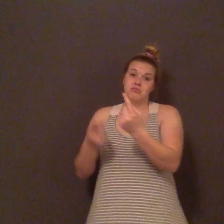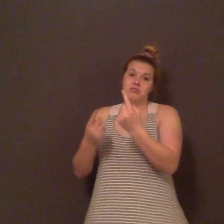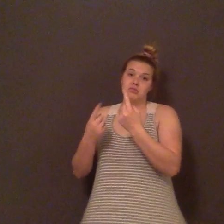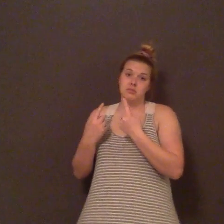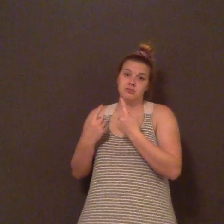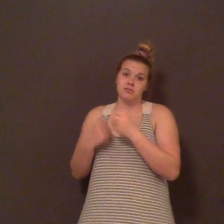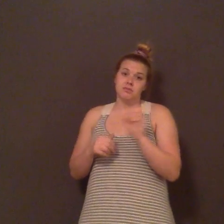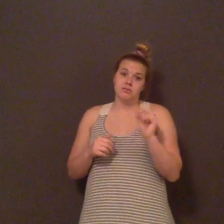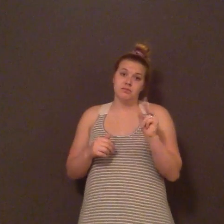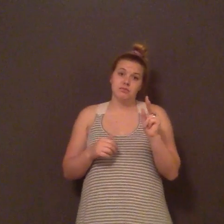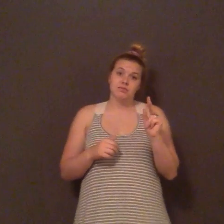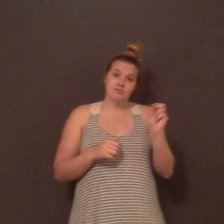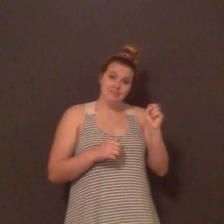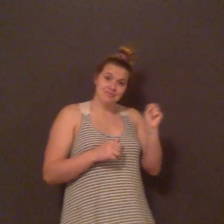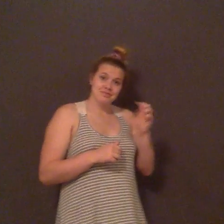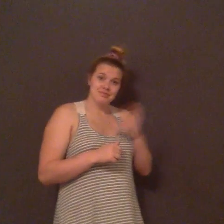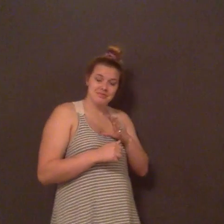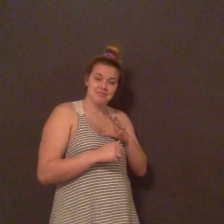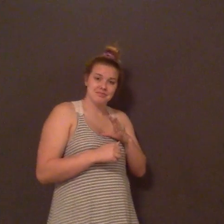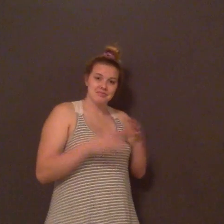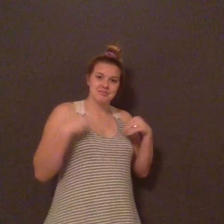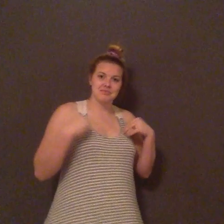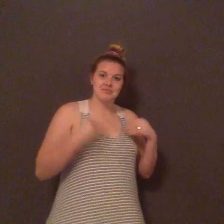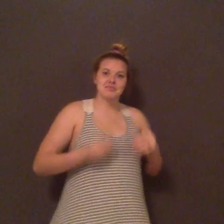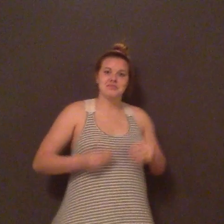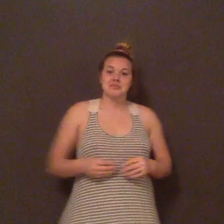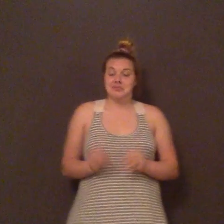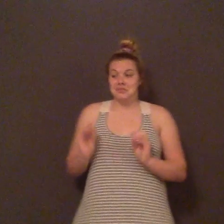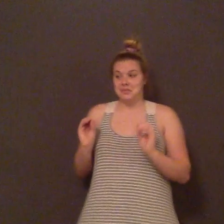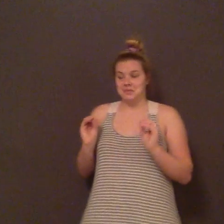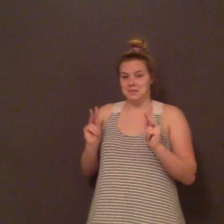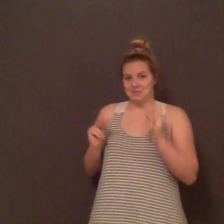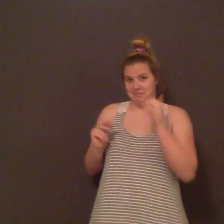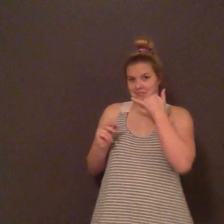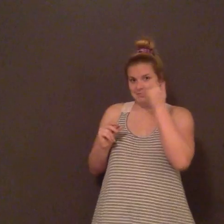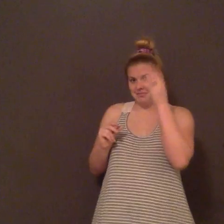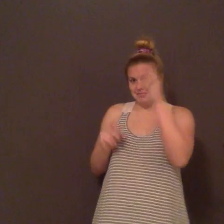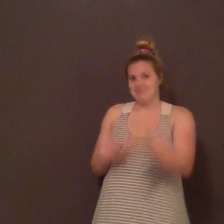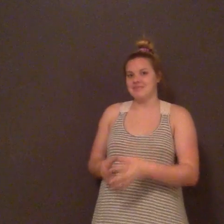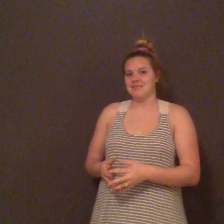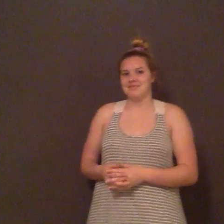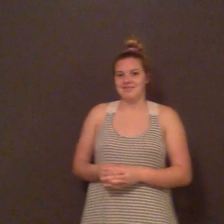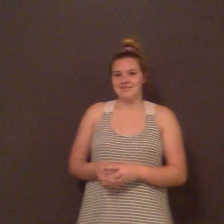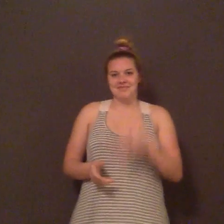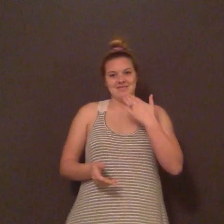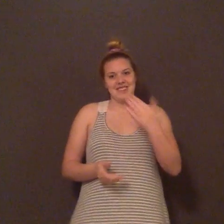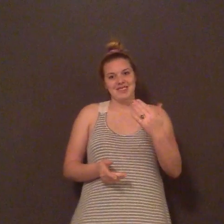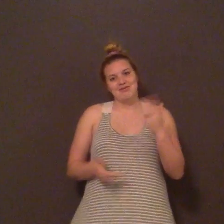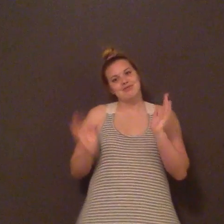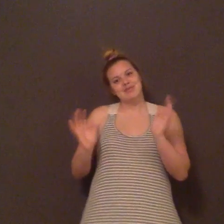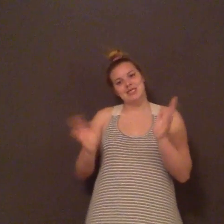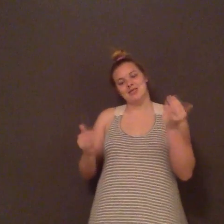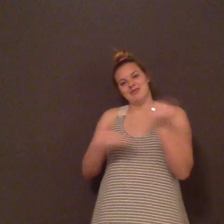Yeah, that could work. Well, okay then. I'll call you. And thanks for coming out with me tonight, and I'll see